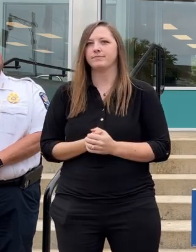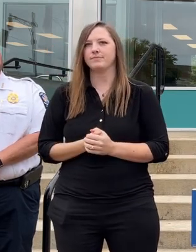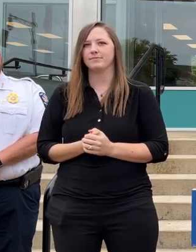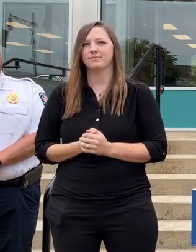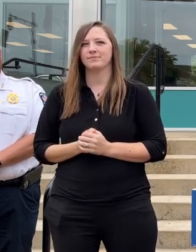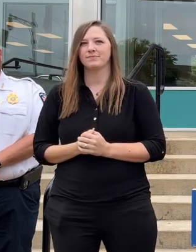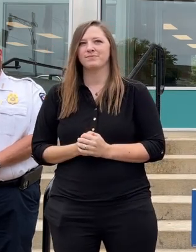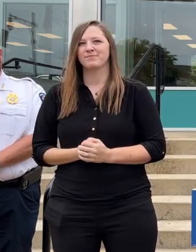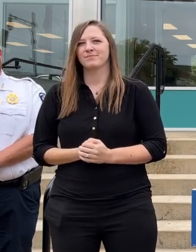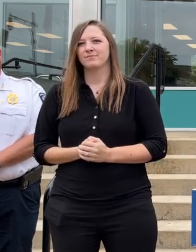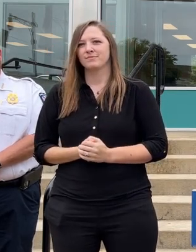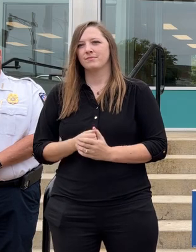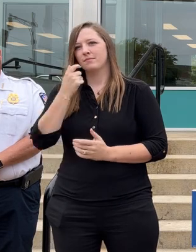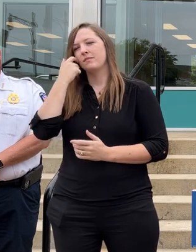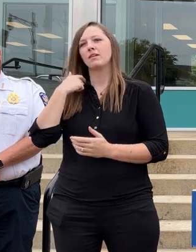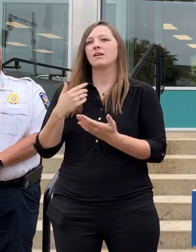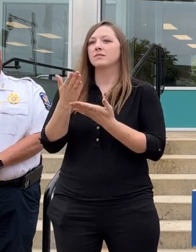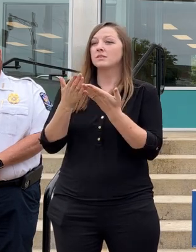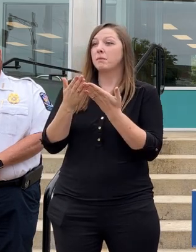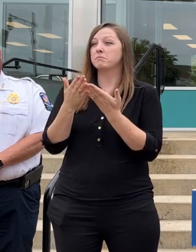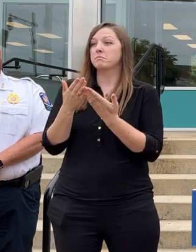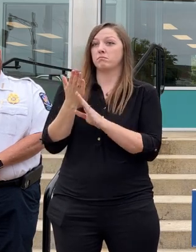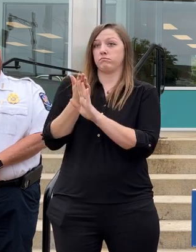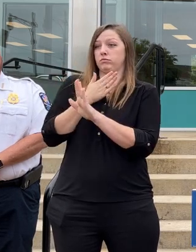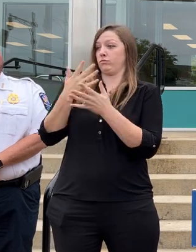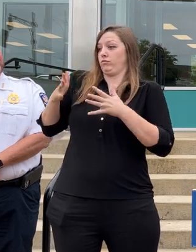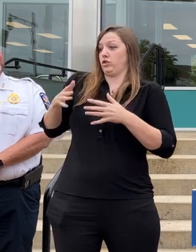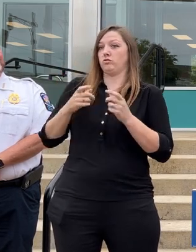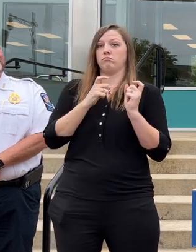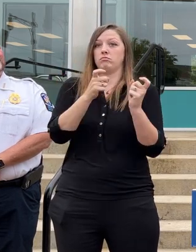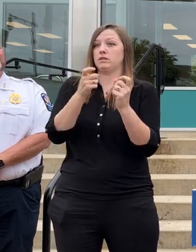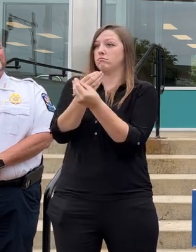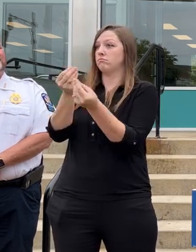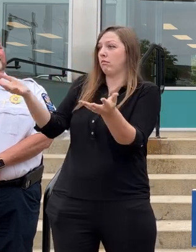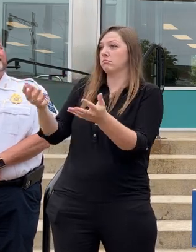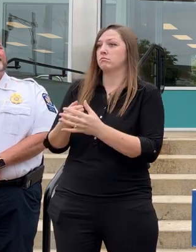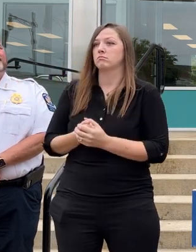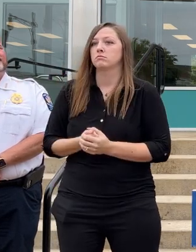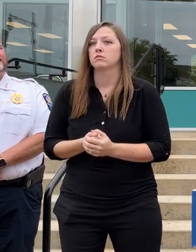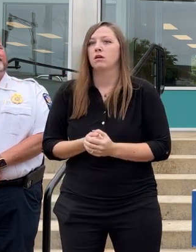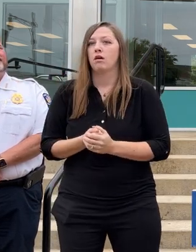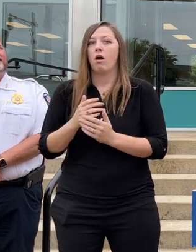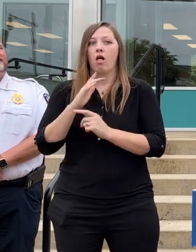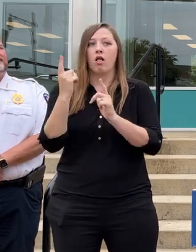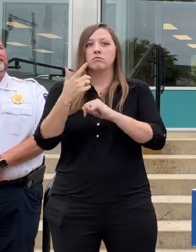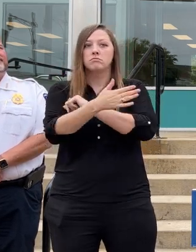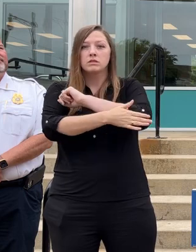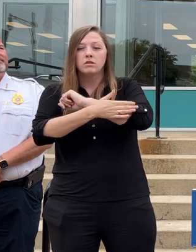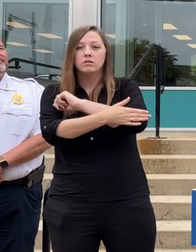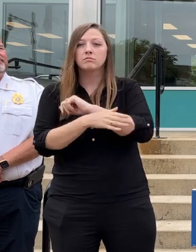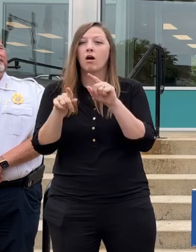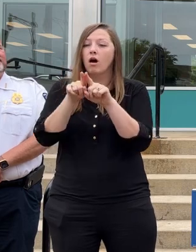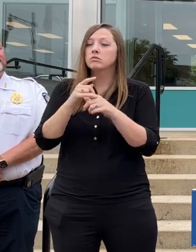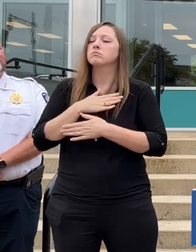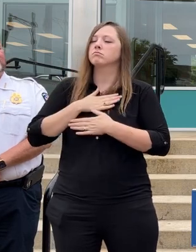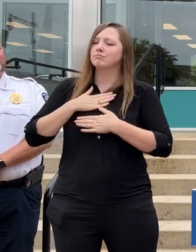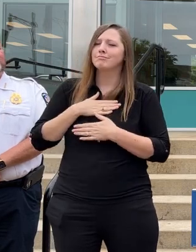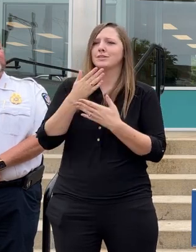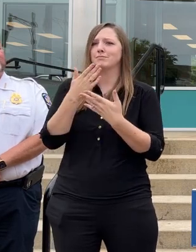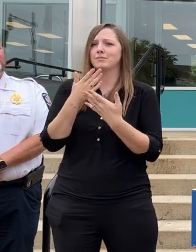here today. Some of these we've already given out at local places across Erie County, and we are also very pleased to